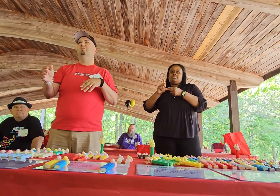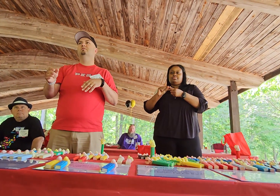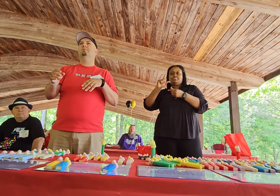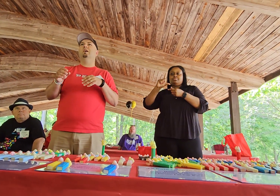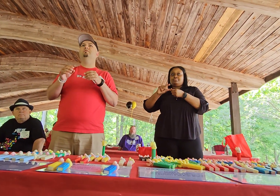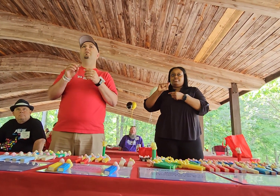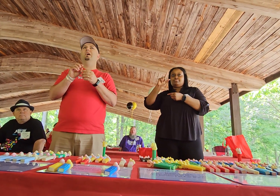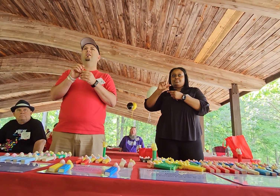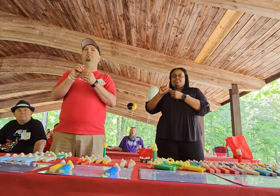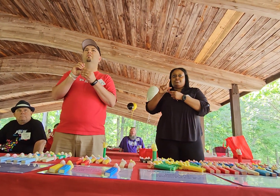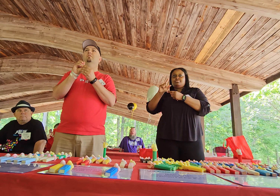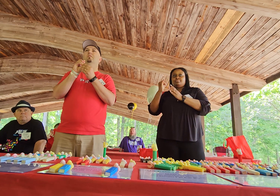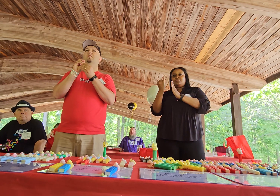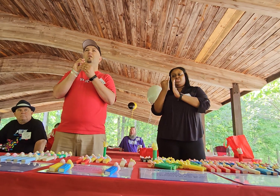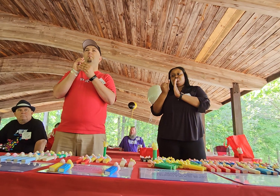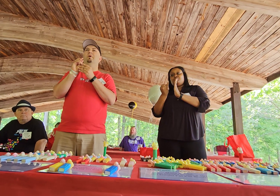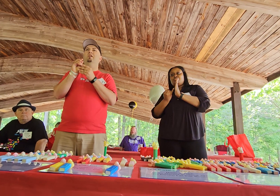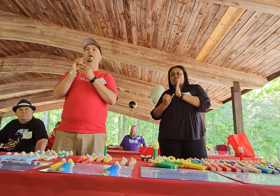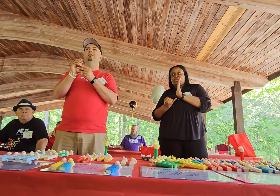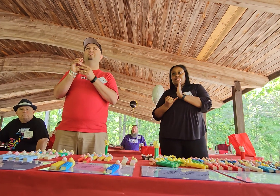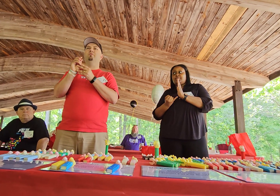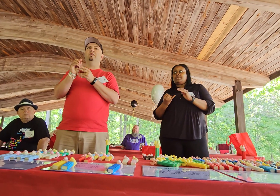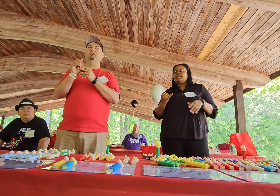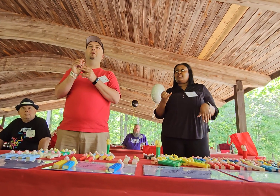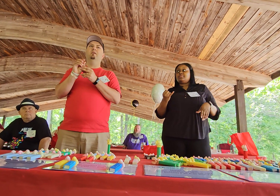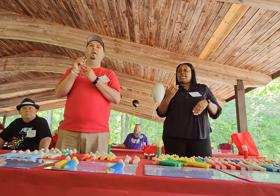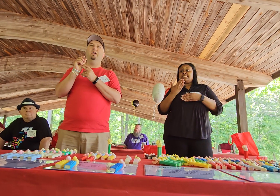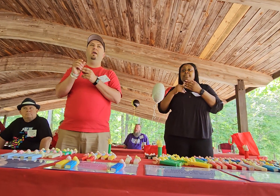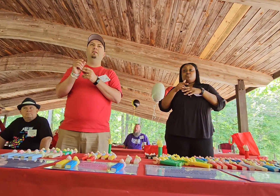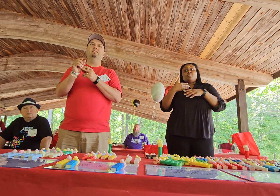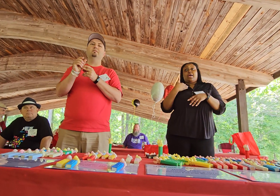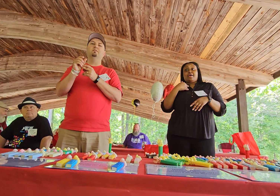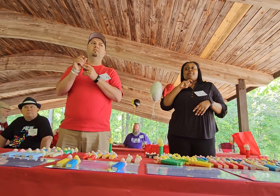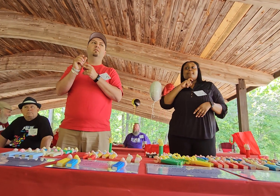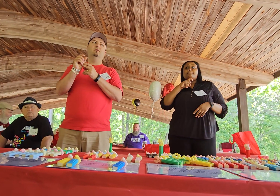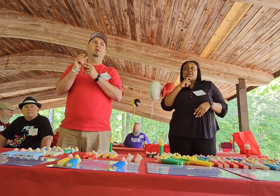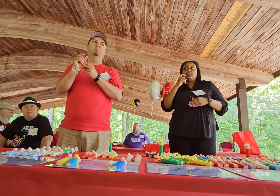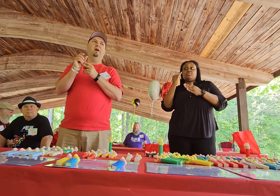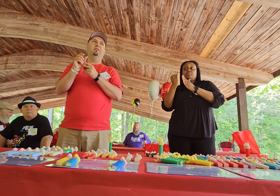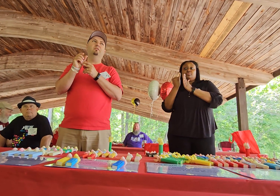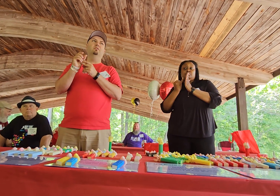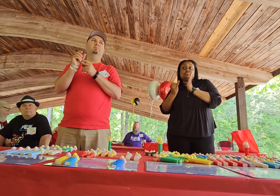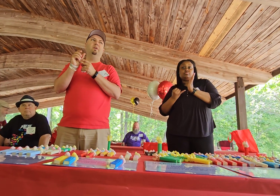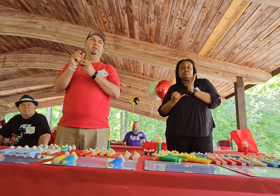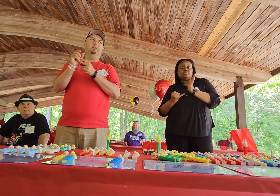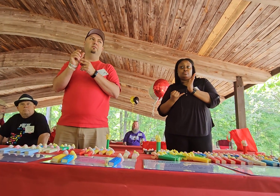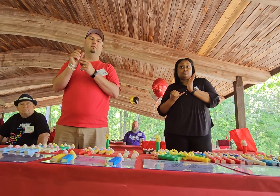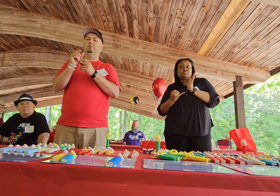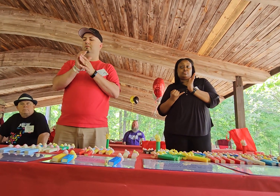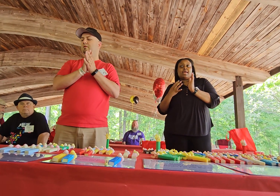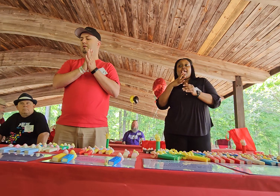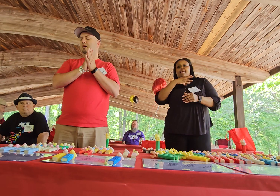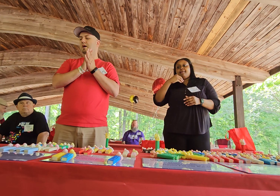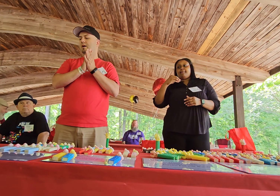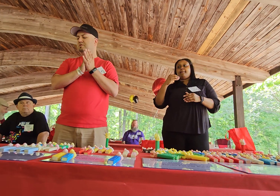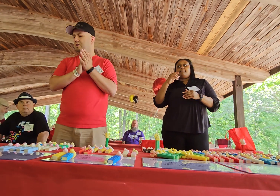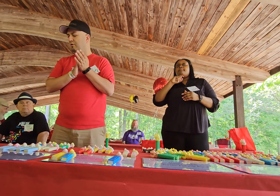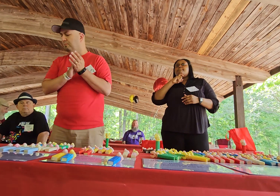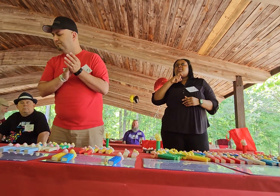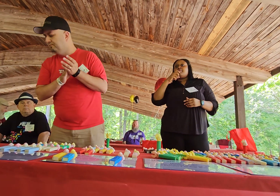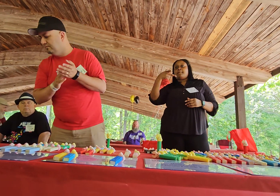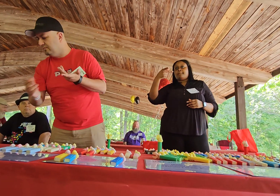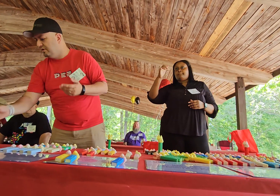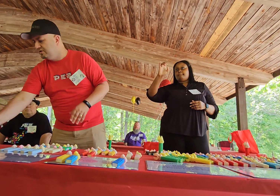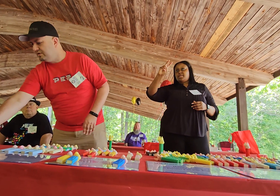get. Sometimes you have a metal head spring and a metal pin.